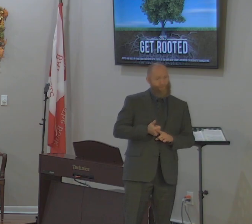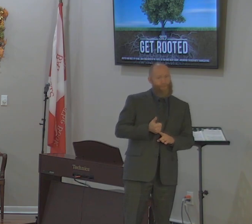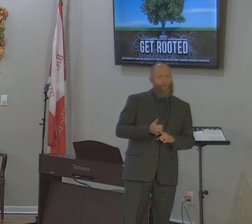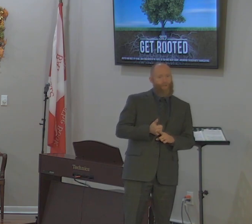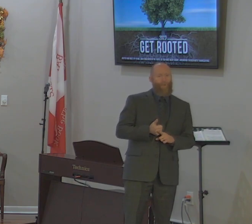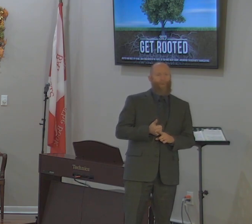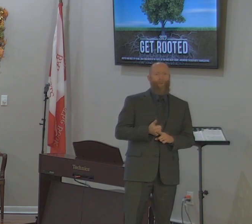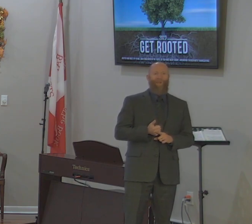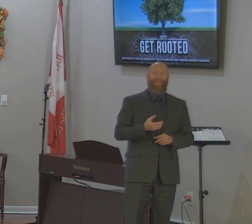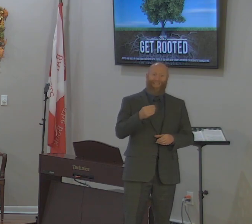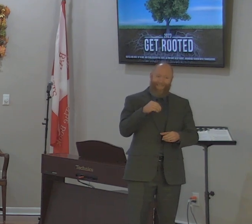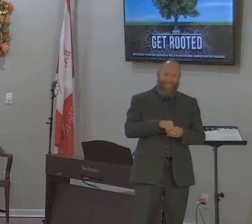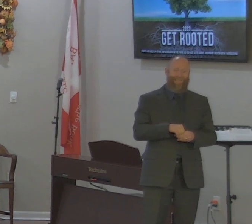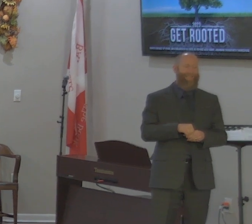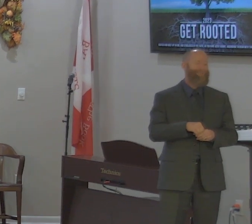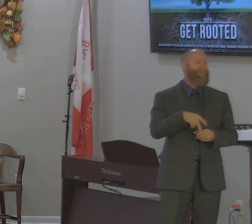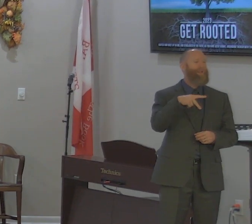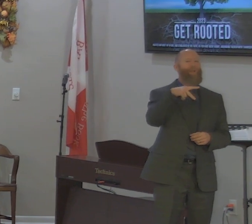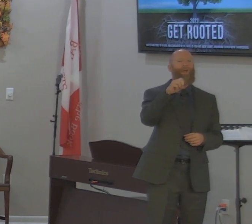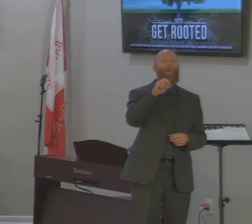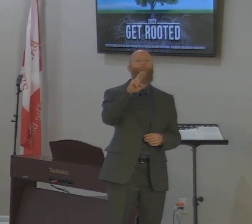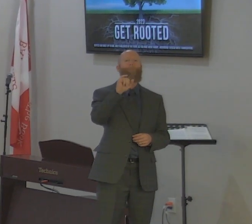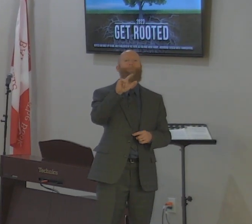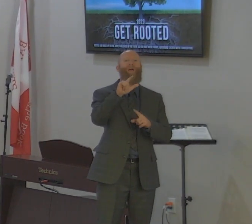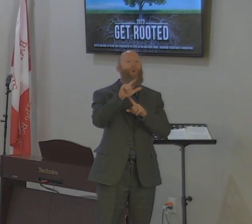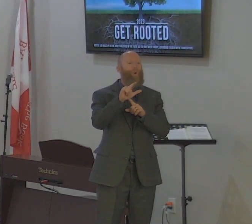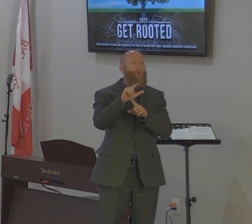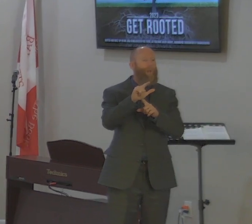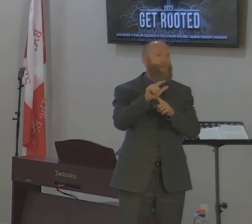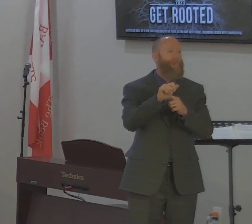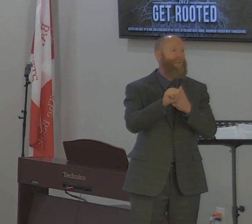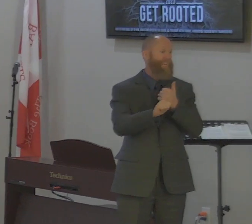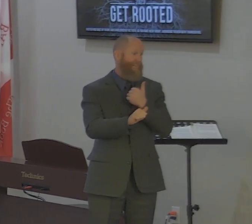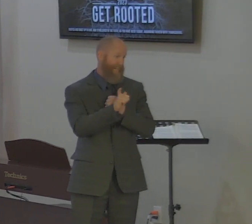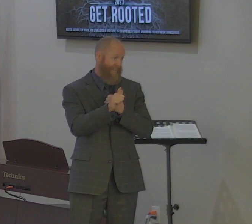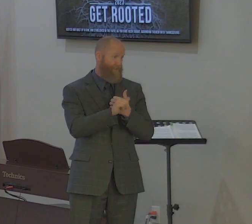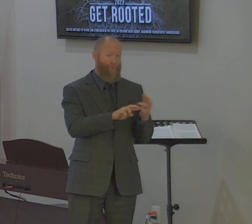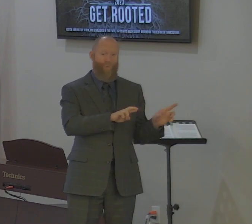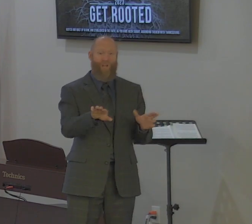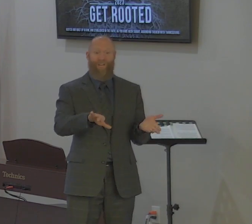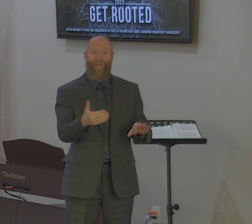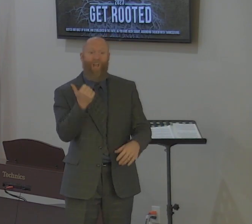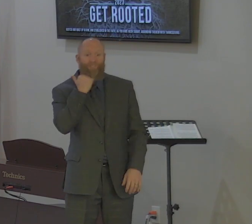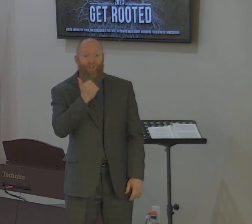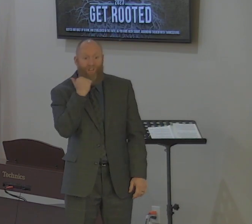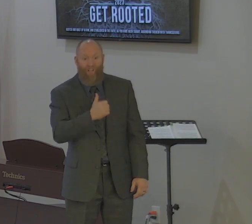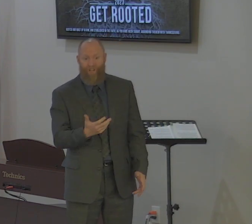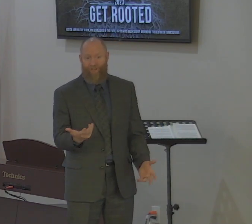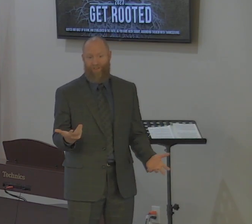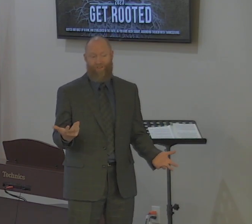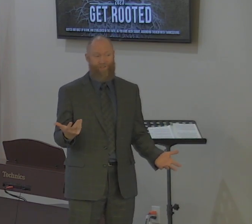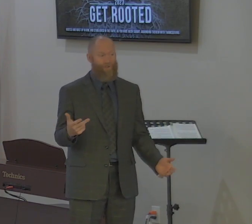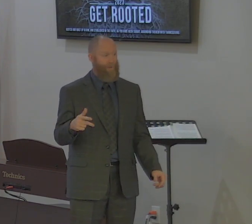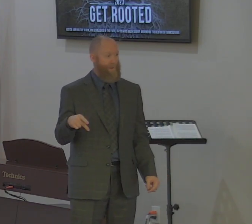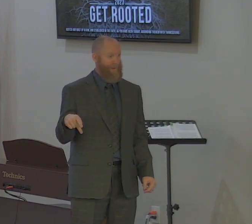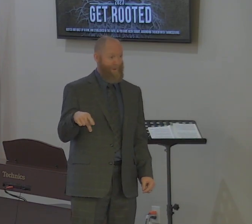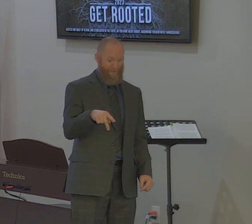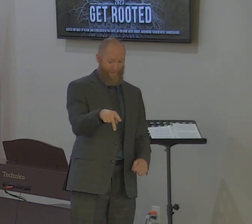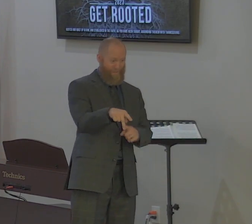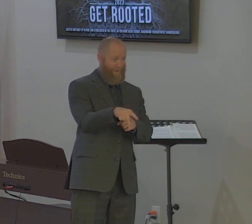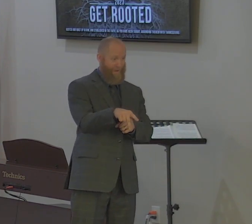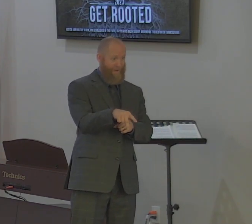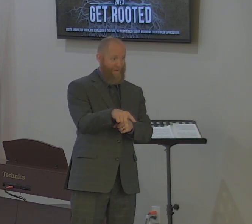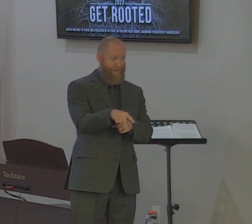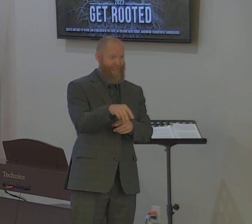in peril. Peril means in danger of losing your life. Paul lived a life